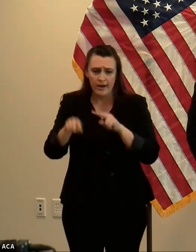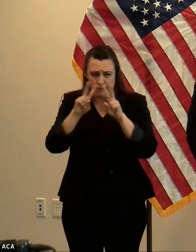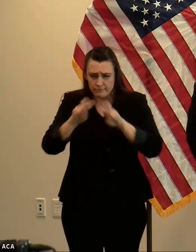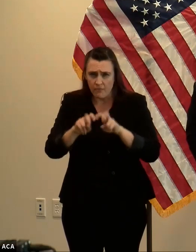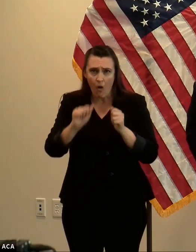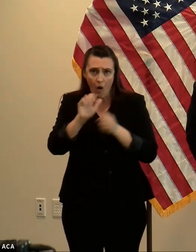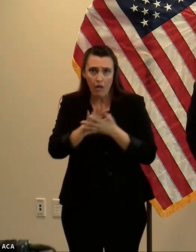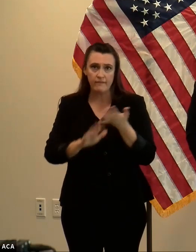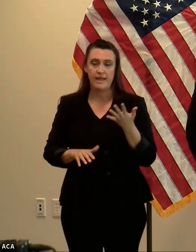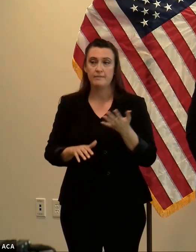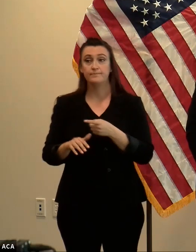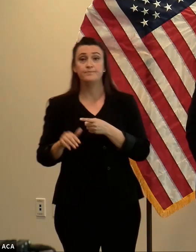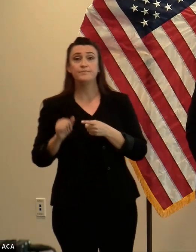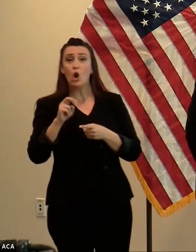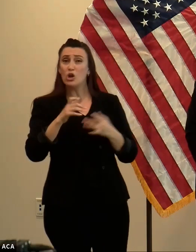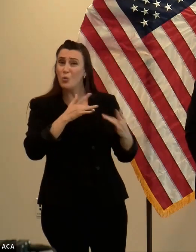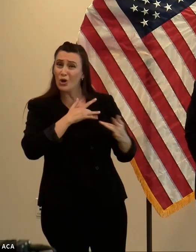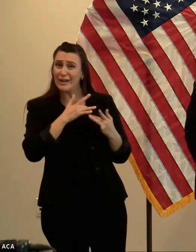decisions.